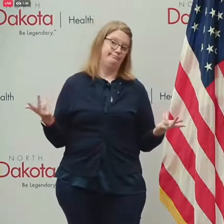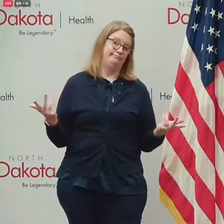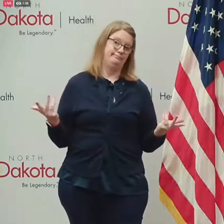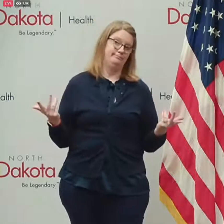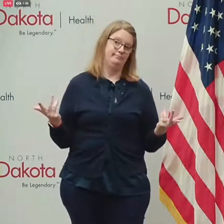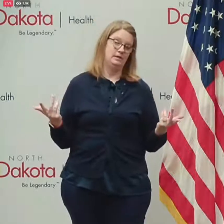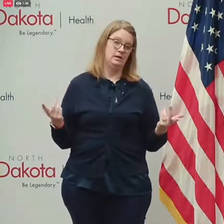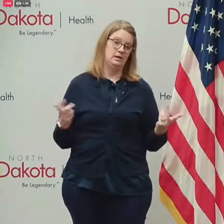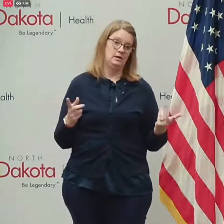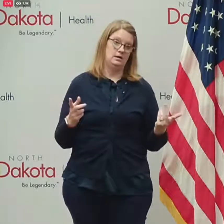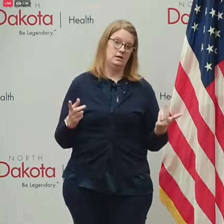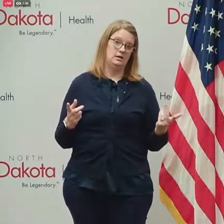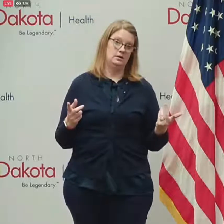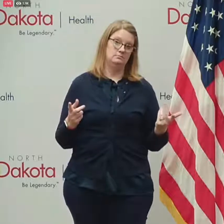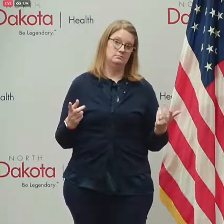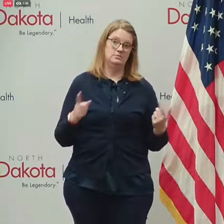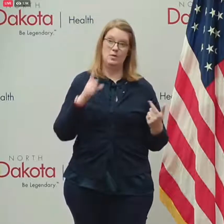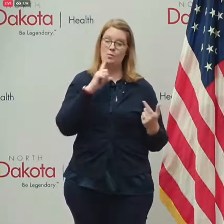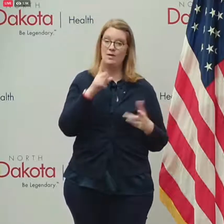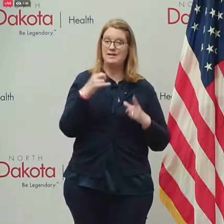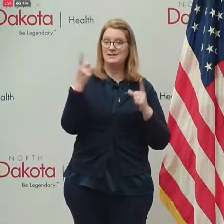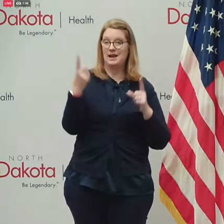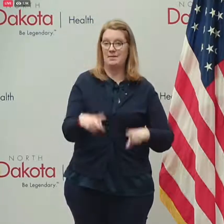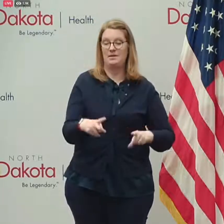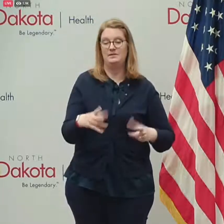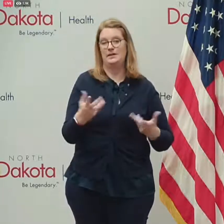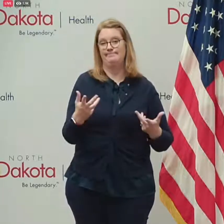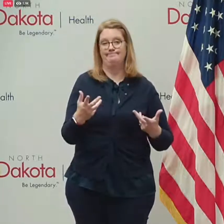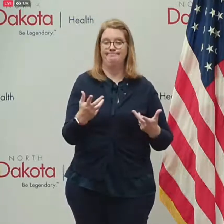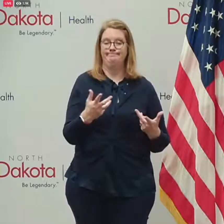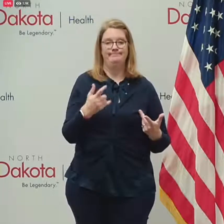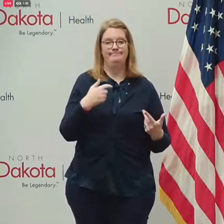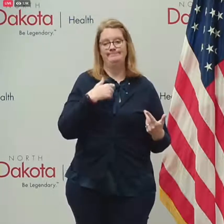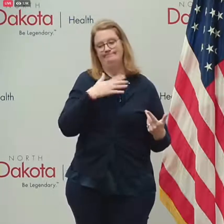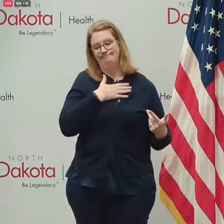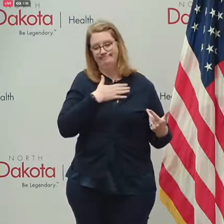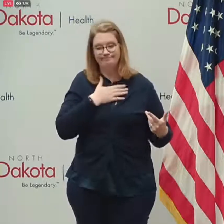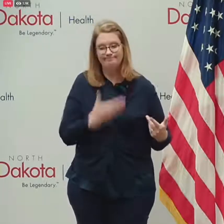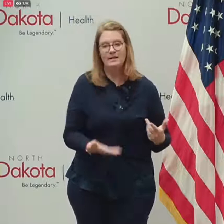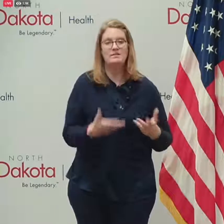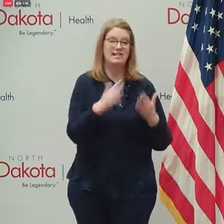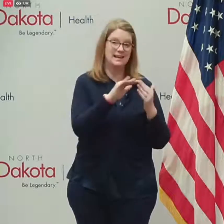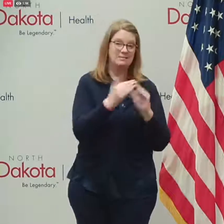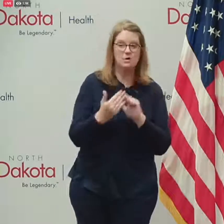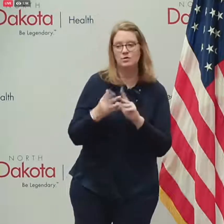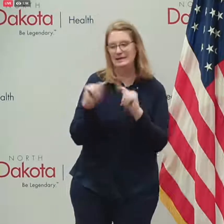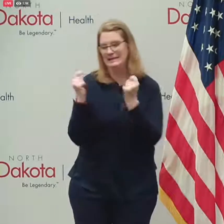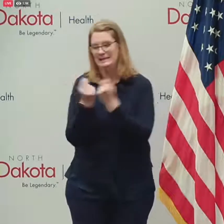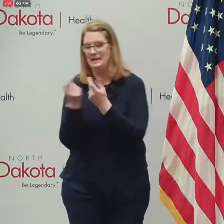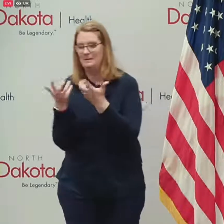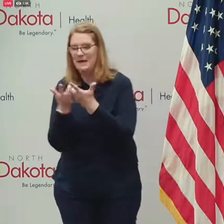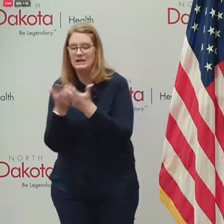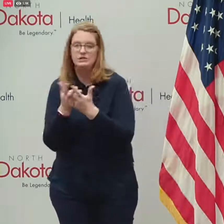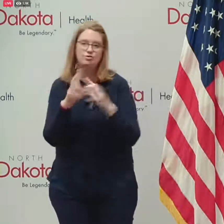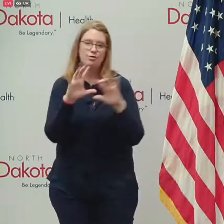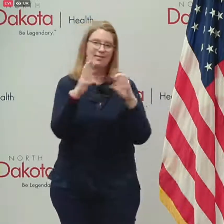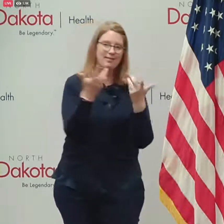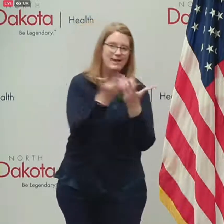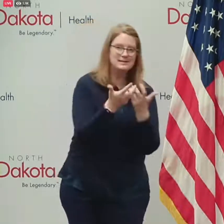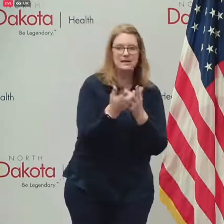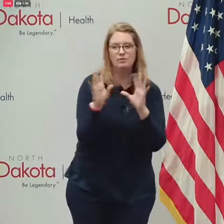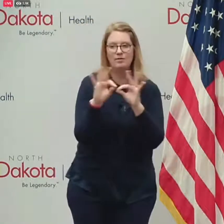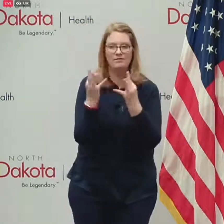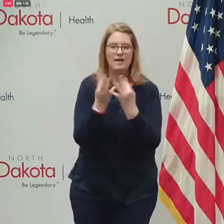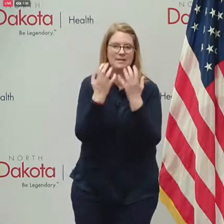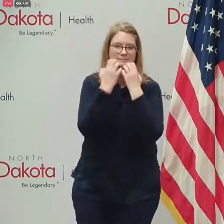when people decide that they want to do it because of either the community or the teammates or the classmates or the family members that they